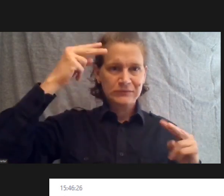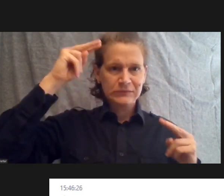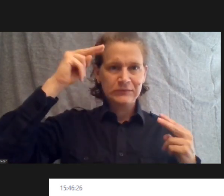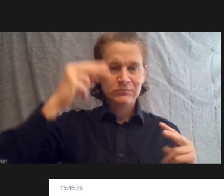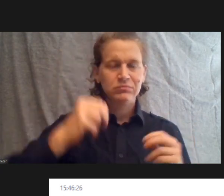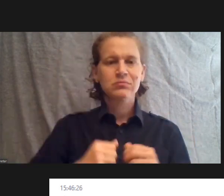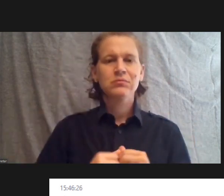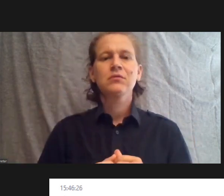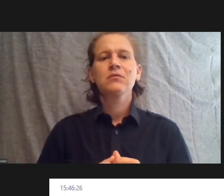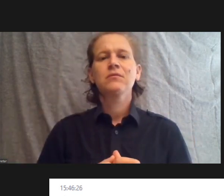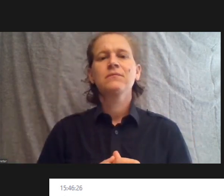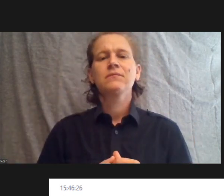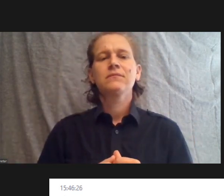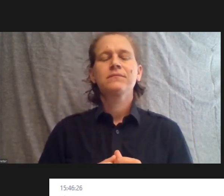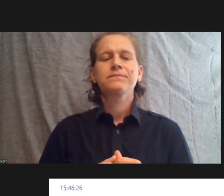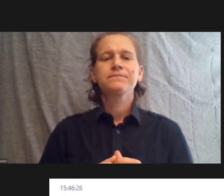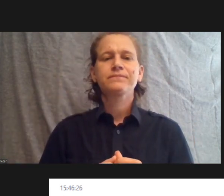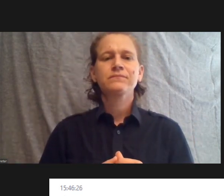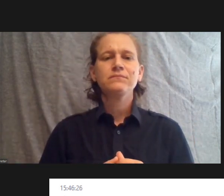After